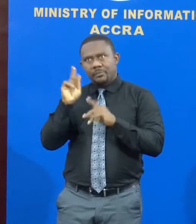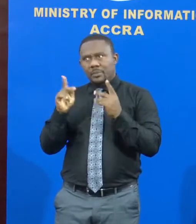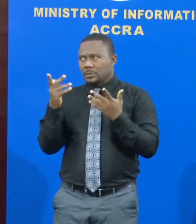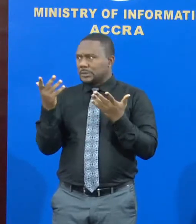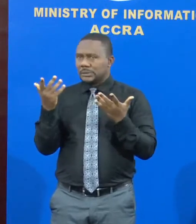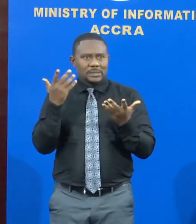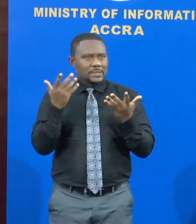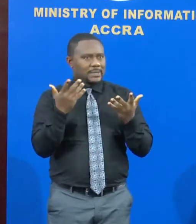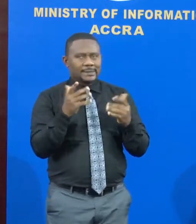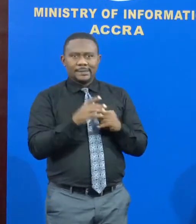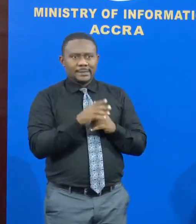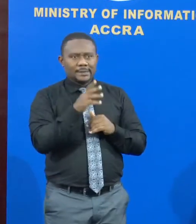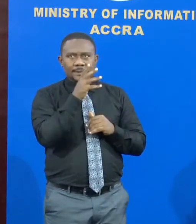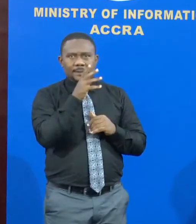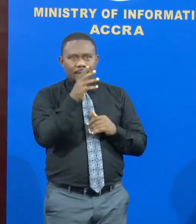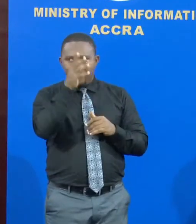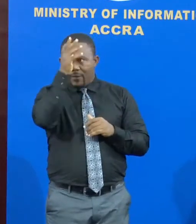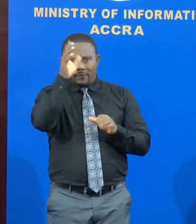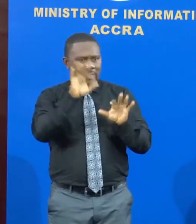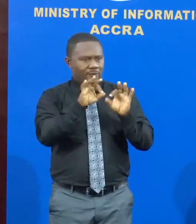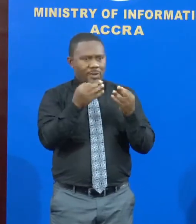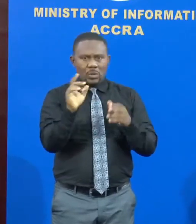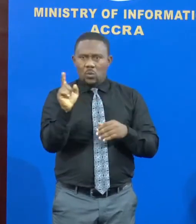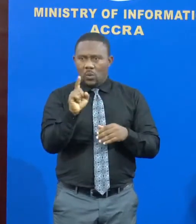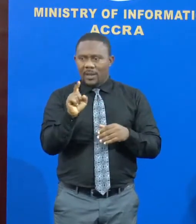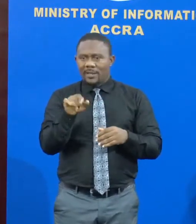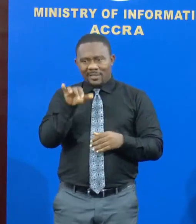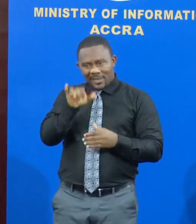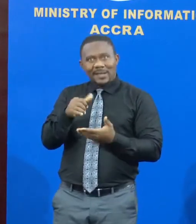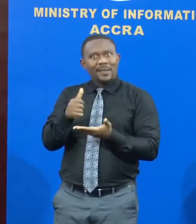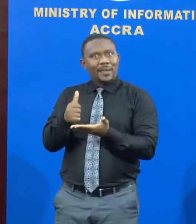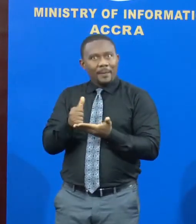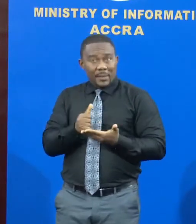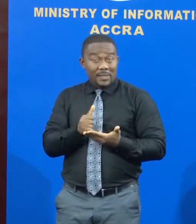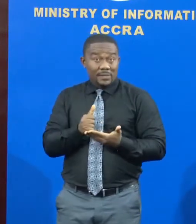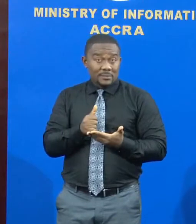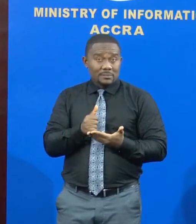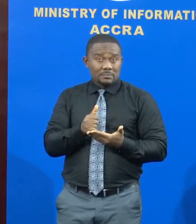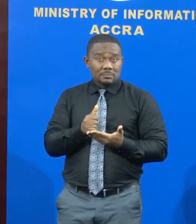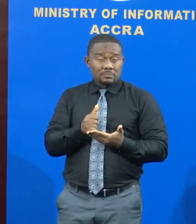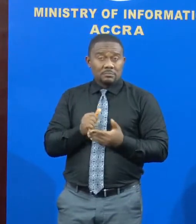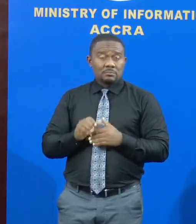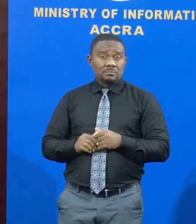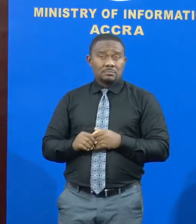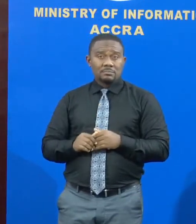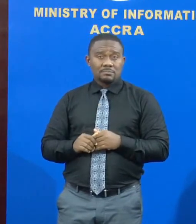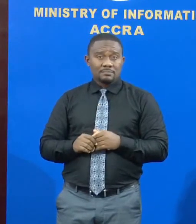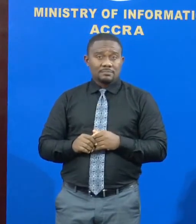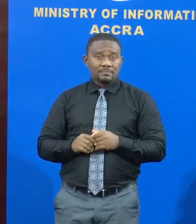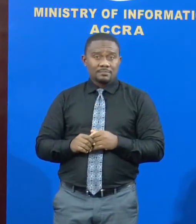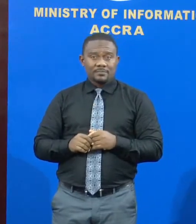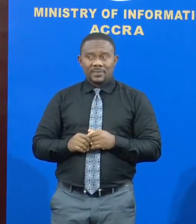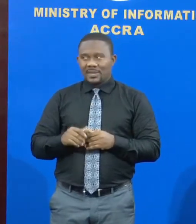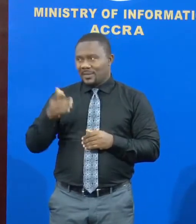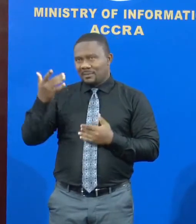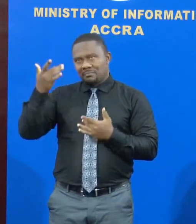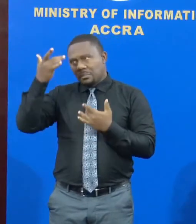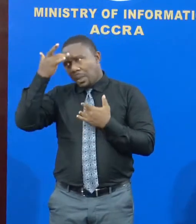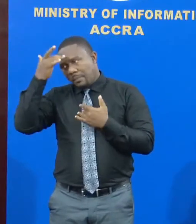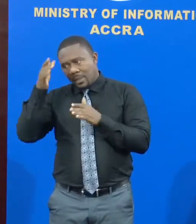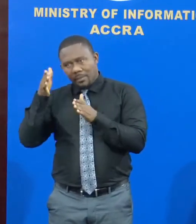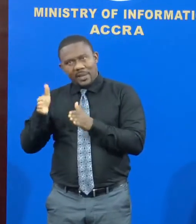it reduces the time spent at health facilities by linking digitized patient records with